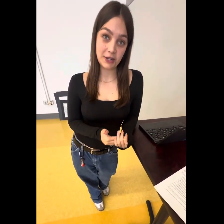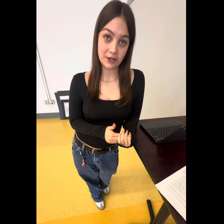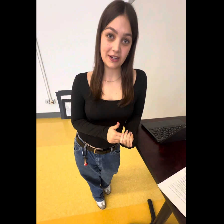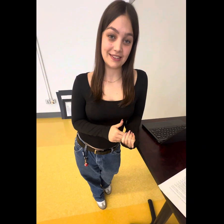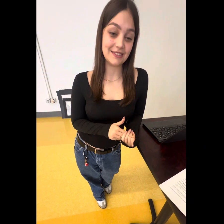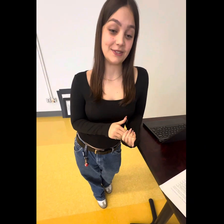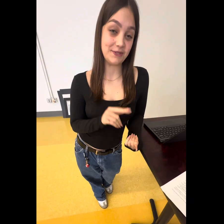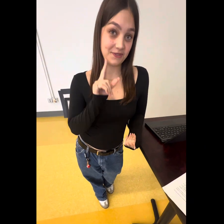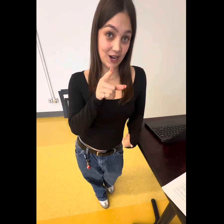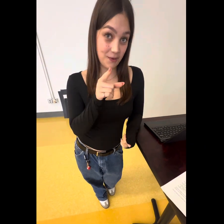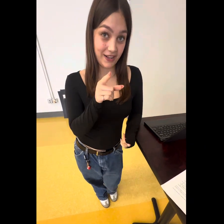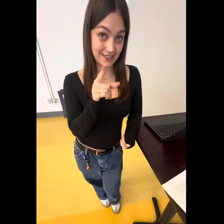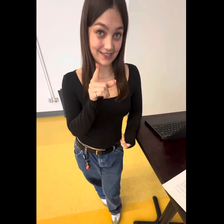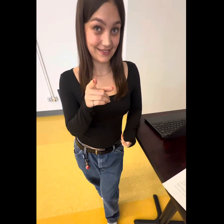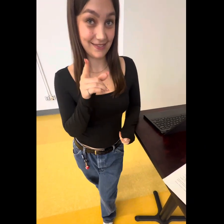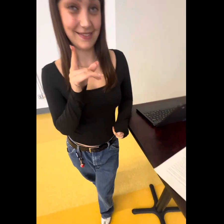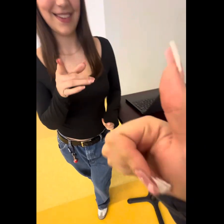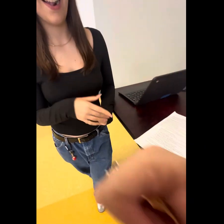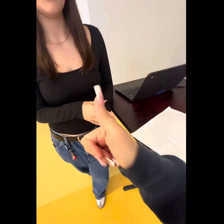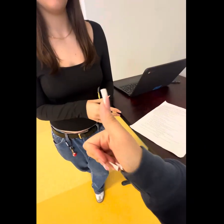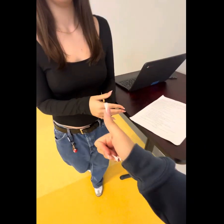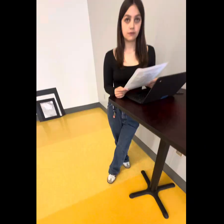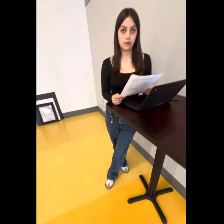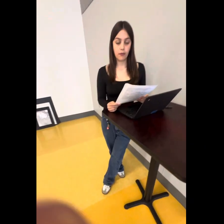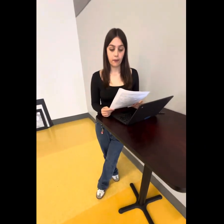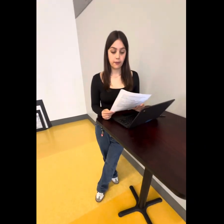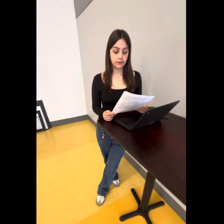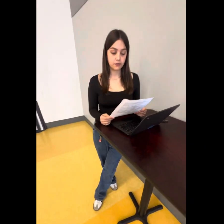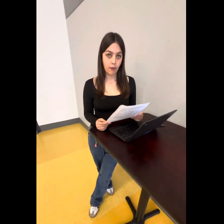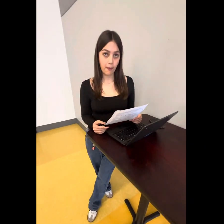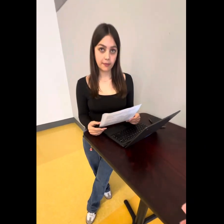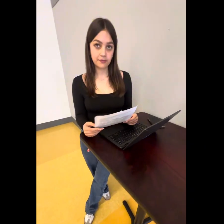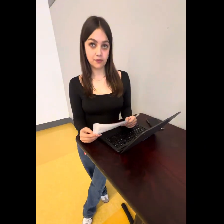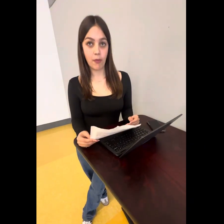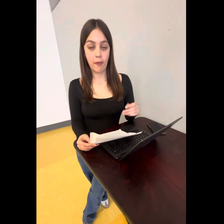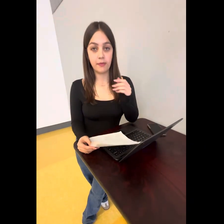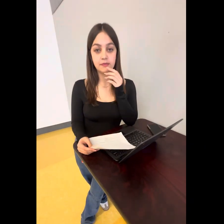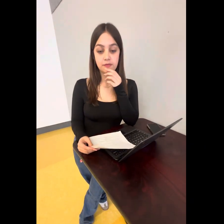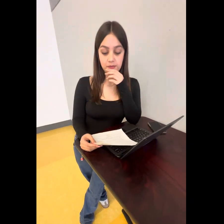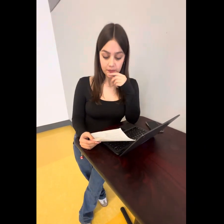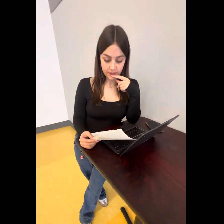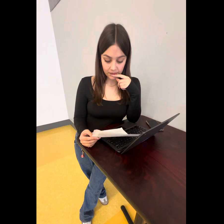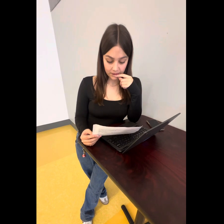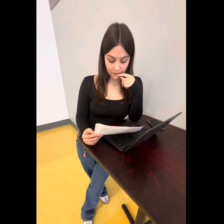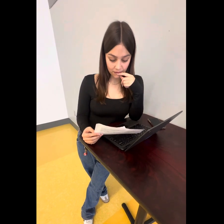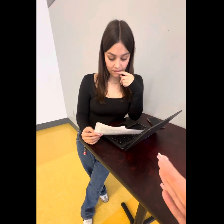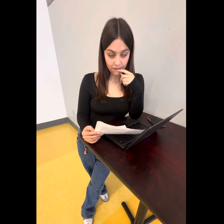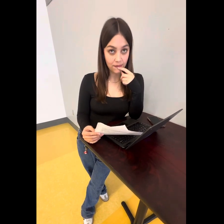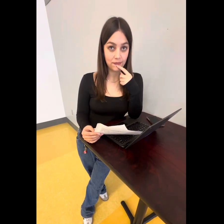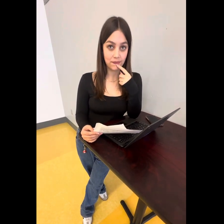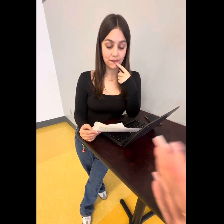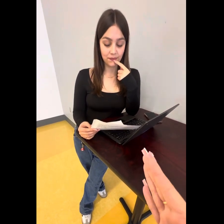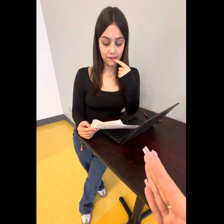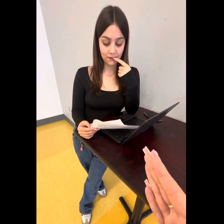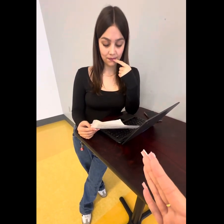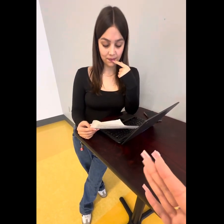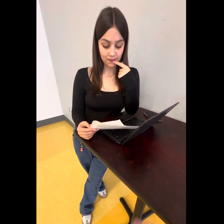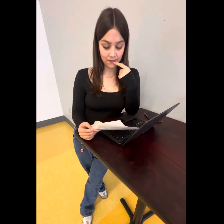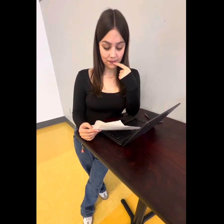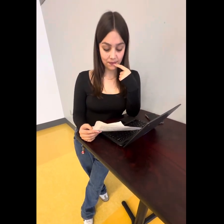grade, so try your best. Yes. Kelcey, during junior year, what was your favorite thing and something